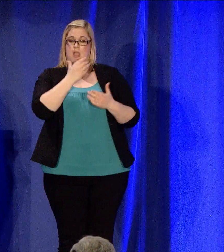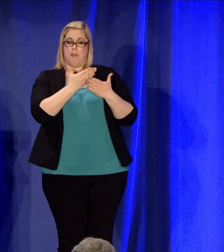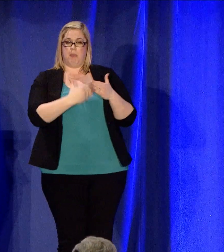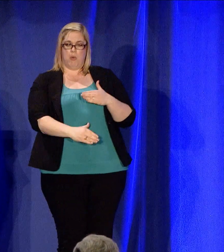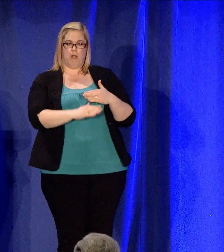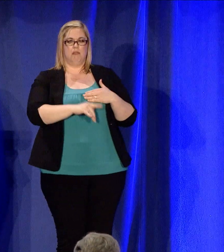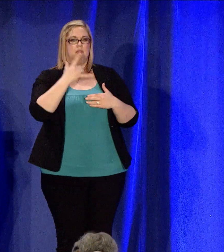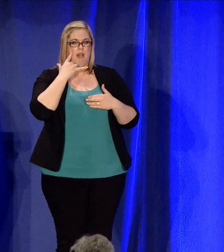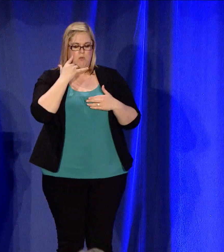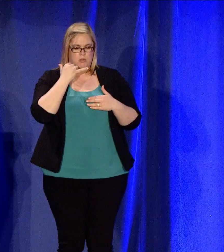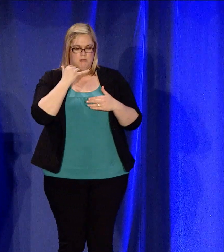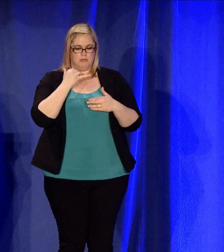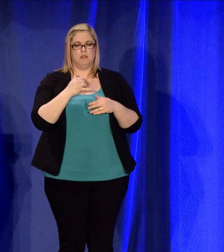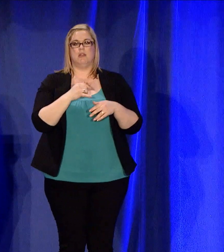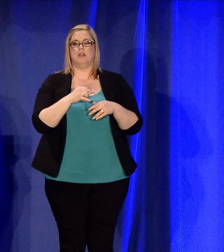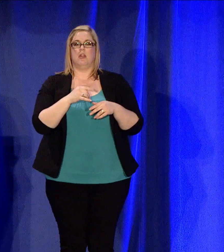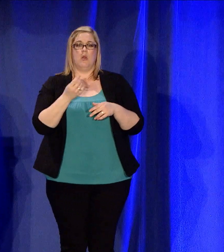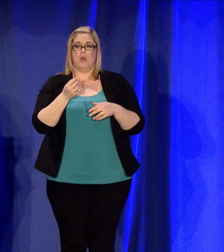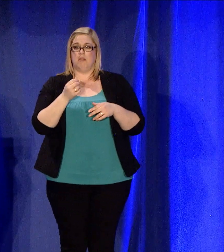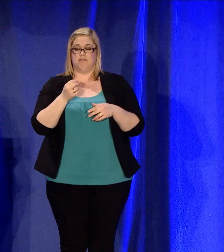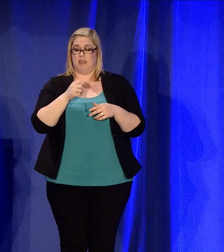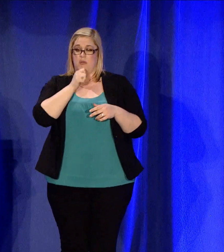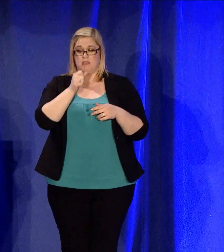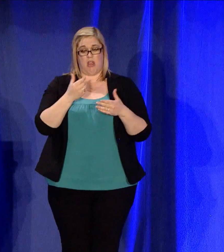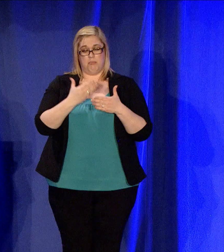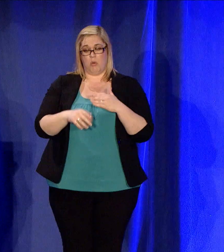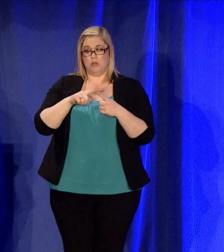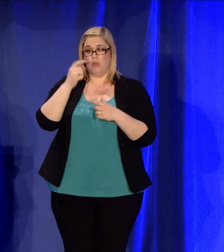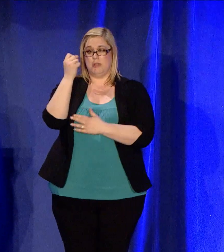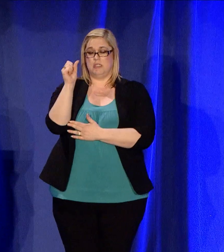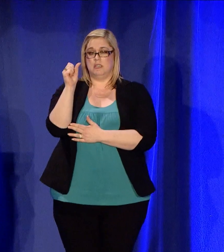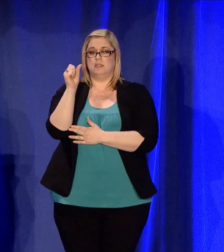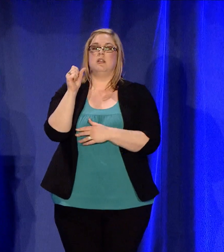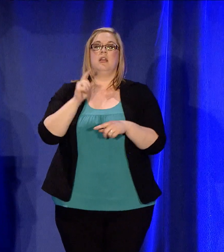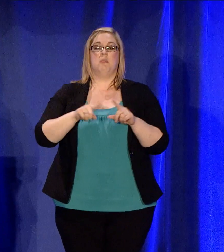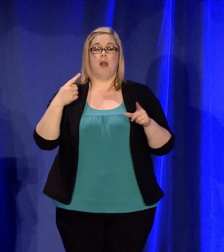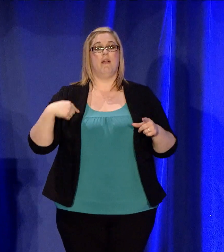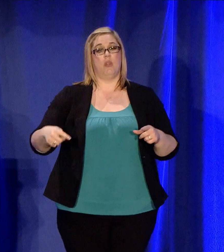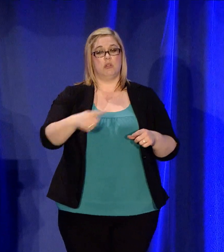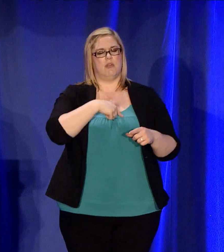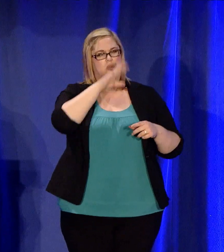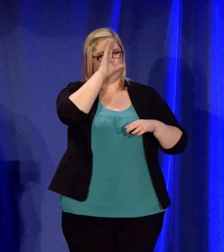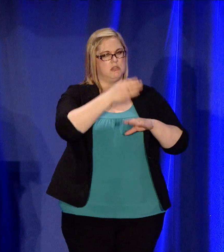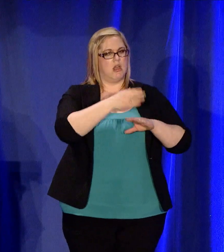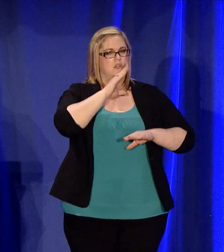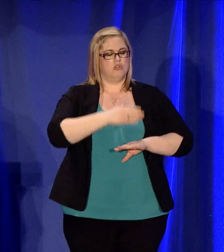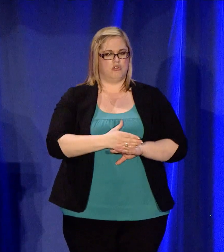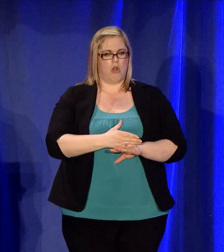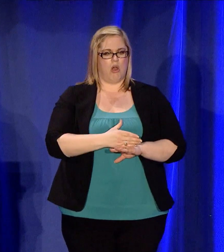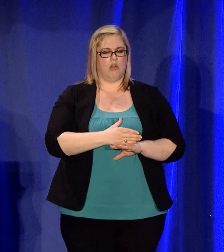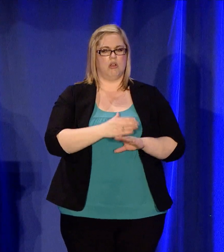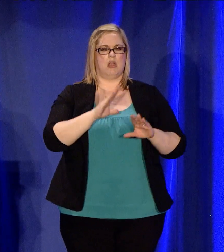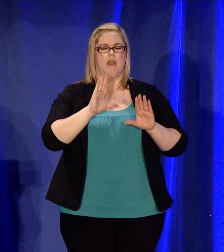California. Neither was I born to the resistance. Those of us who are the sons and daughters of the